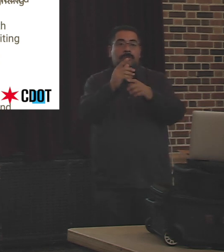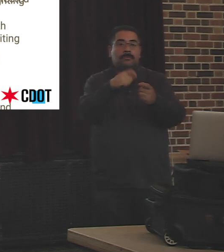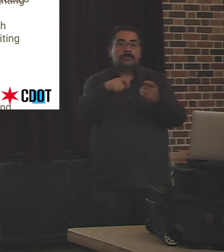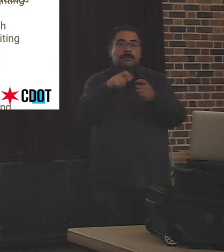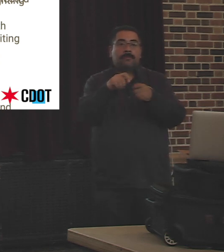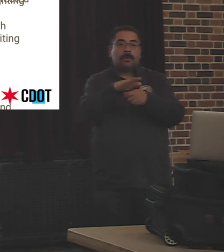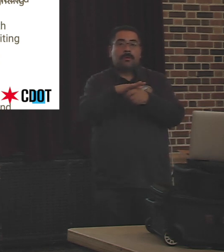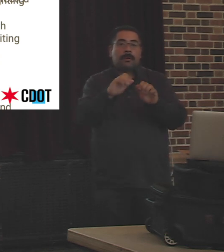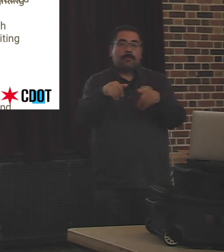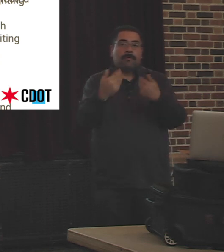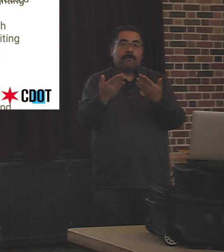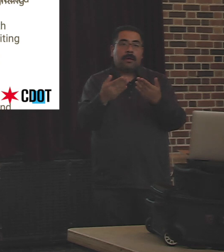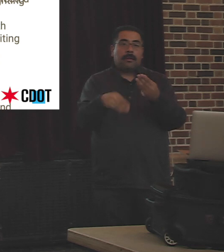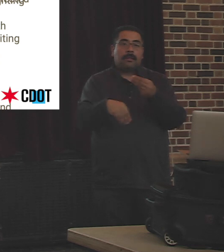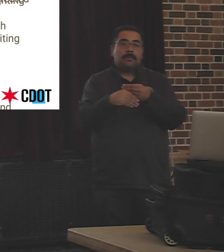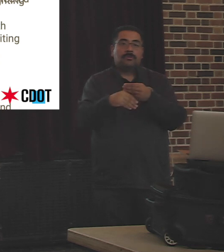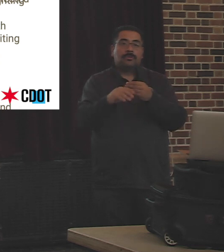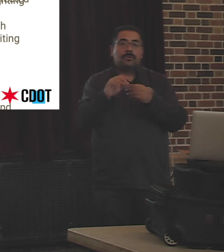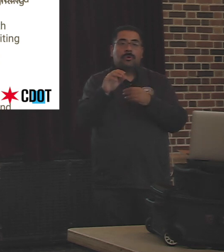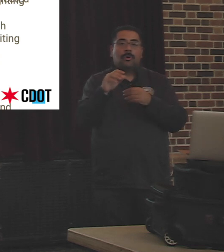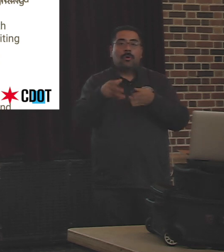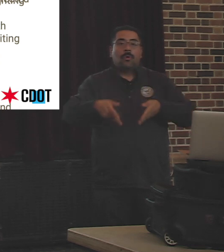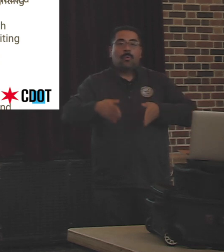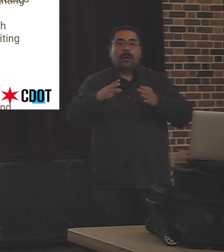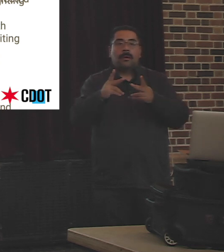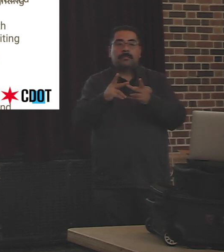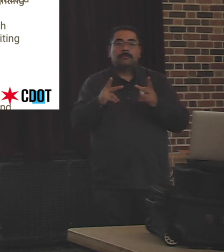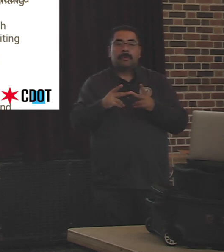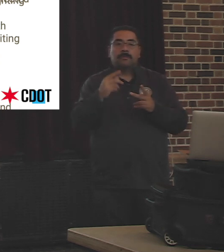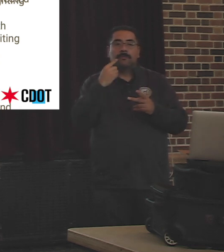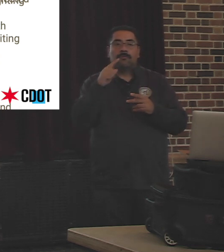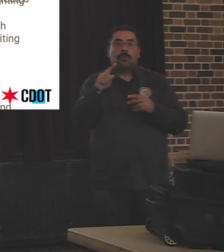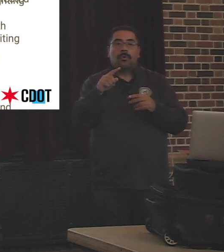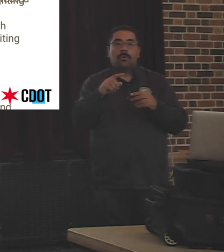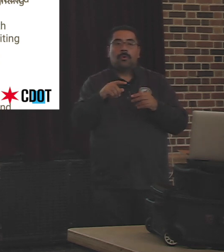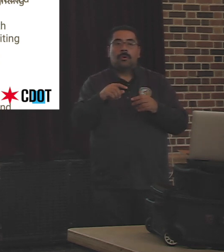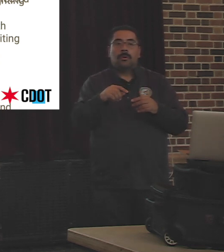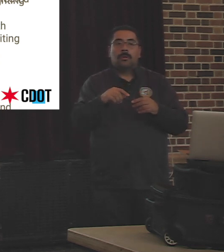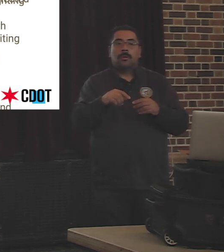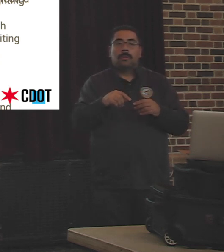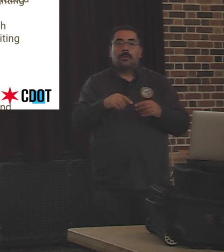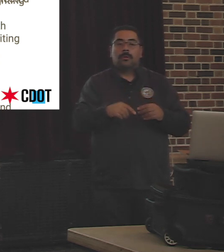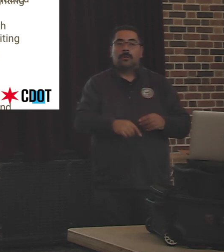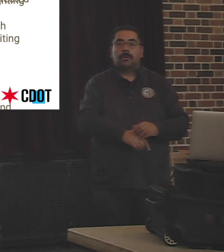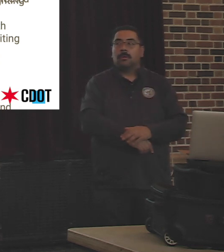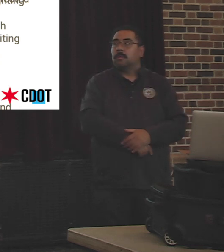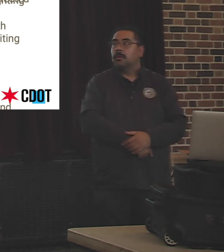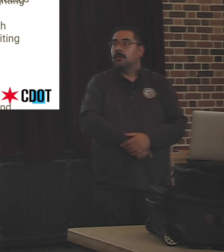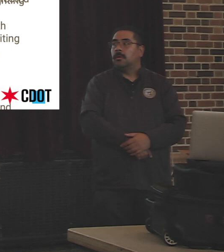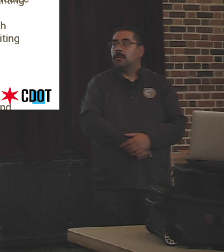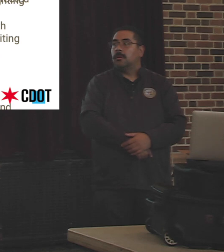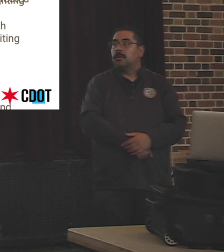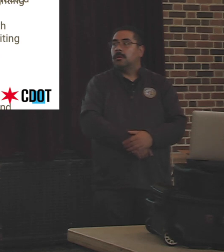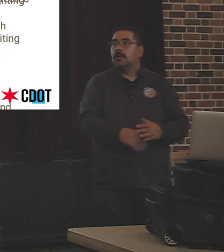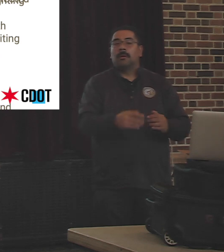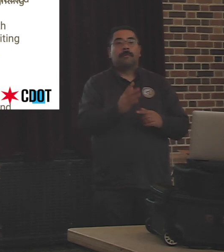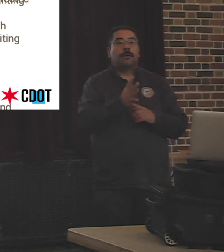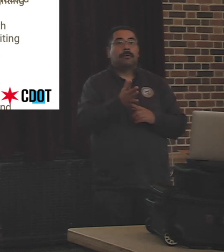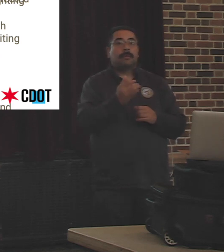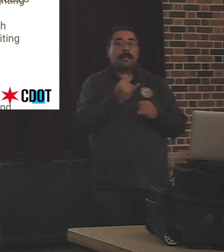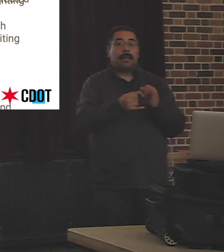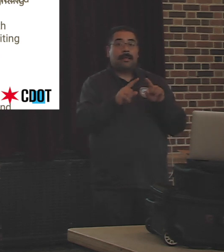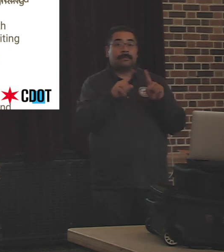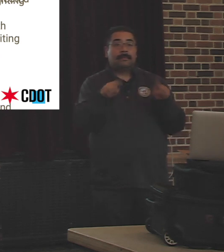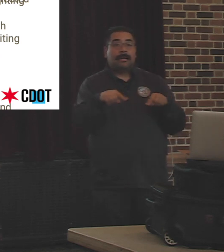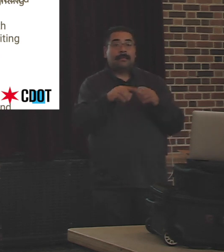can provide additional sidewalk space for pedestrian use and open spaces. I'm getting 5 minutes. I think it's our last slide.